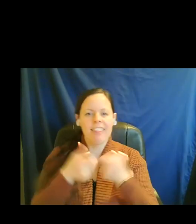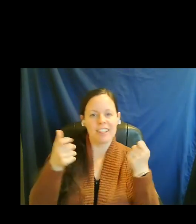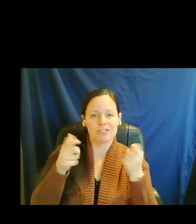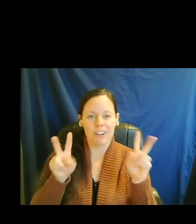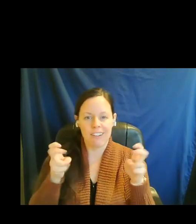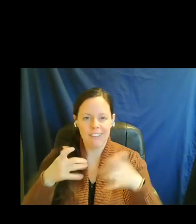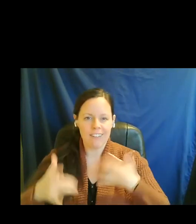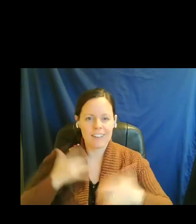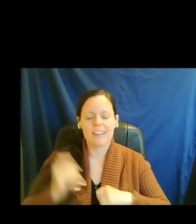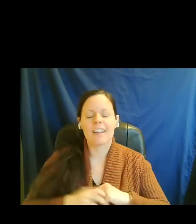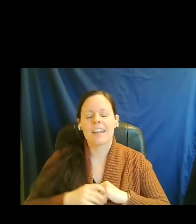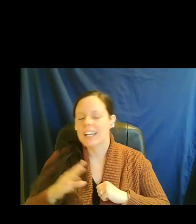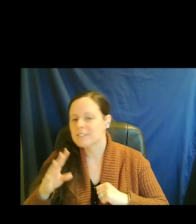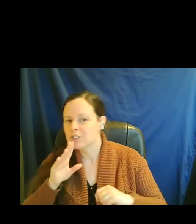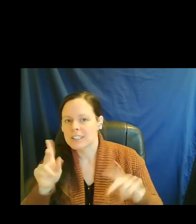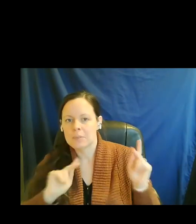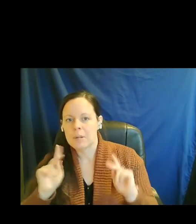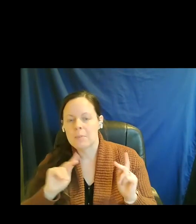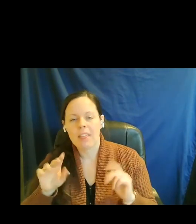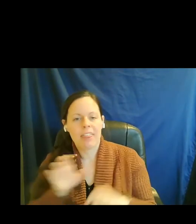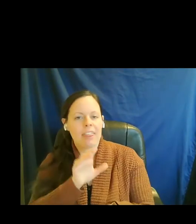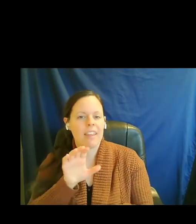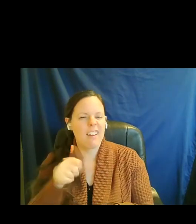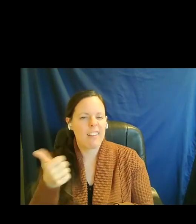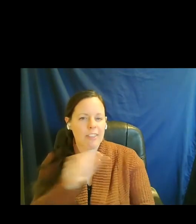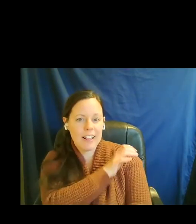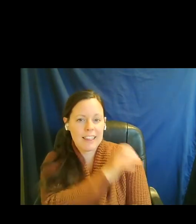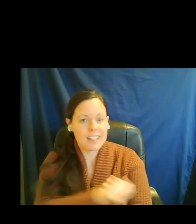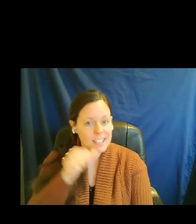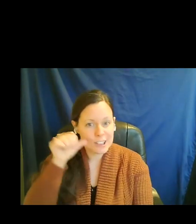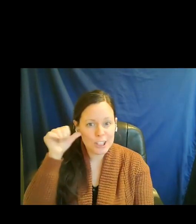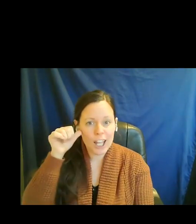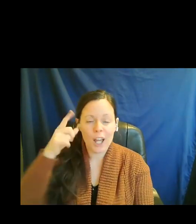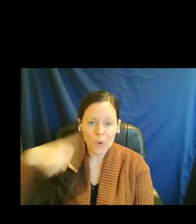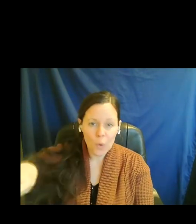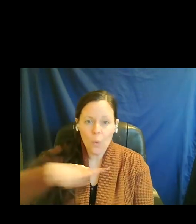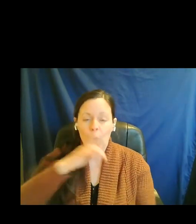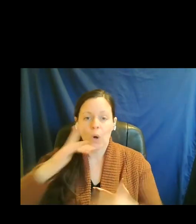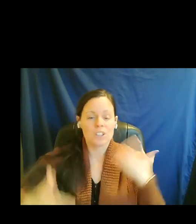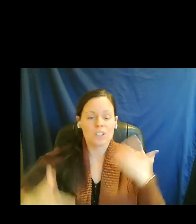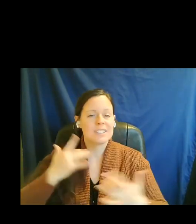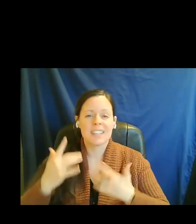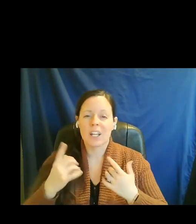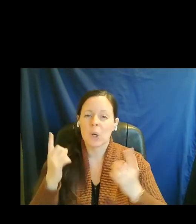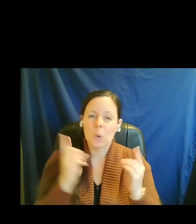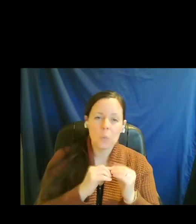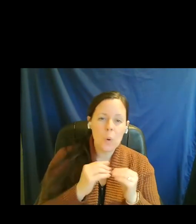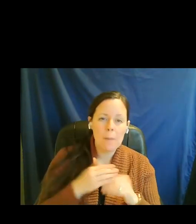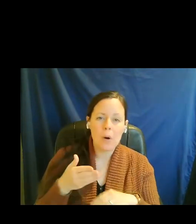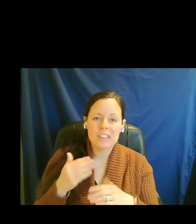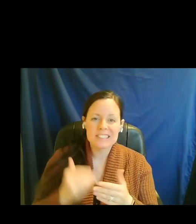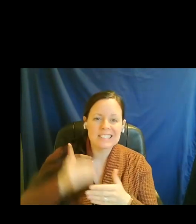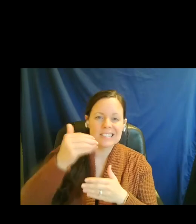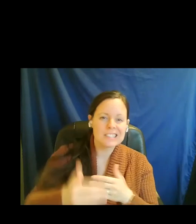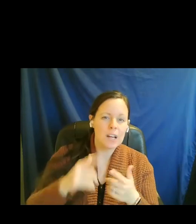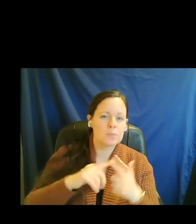at the Silva's clinic yesterday. We are so excited because it just is another step towards hope and a